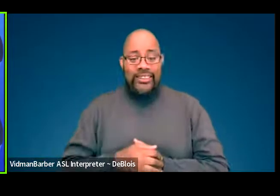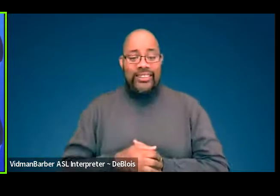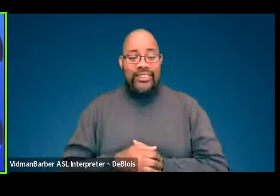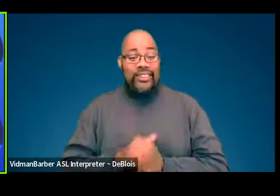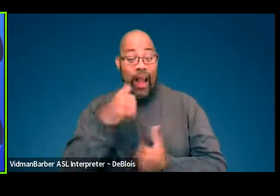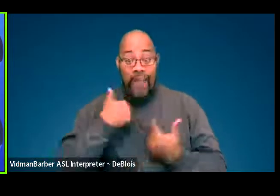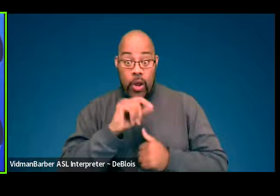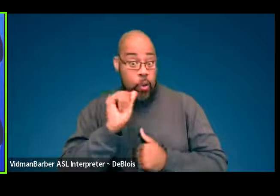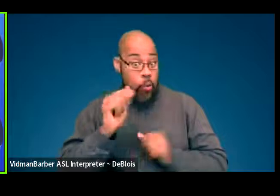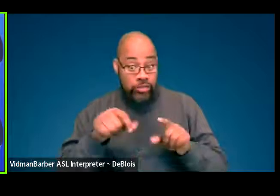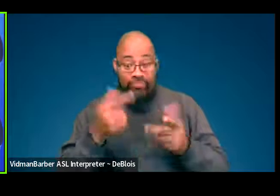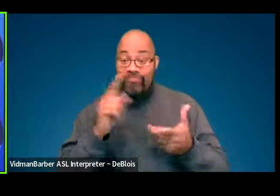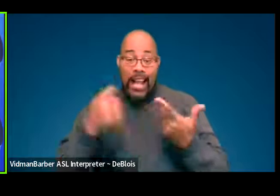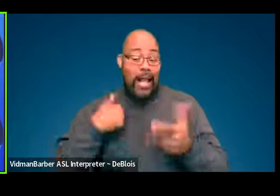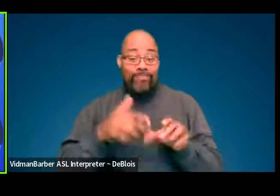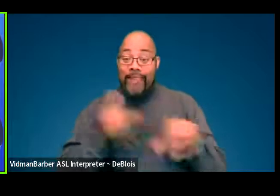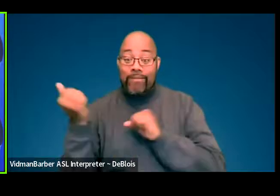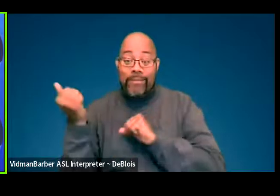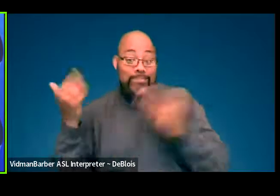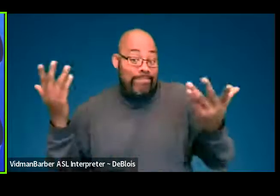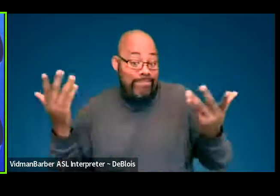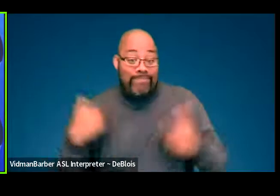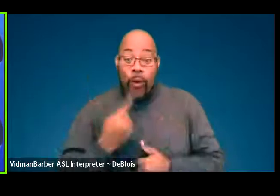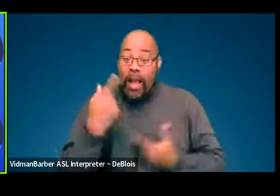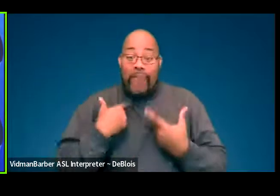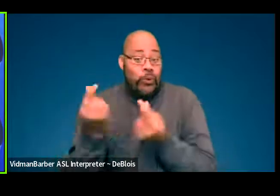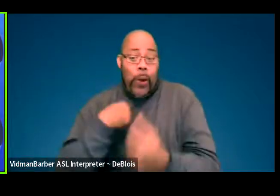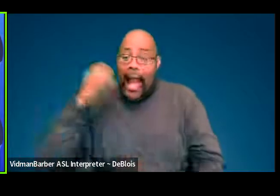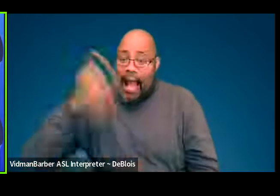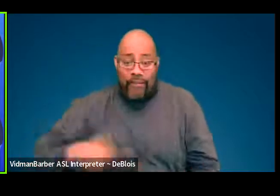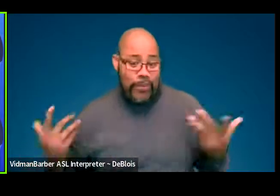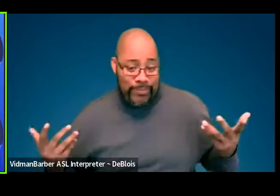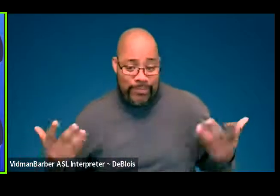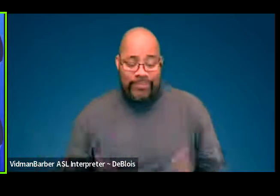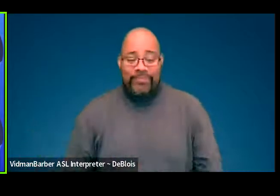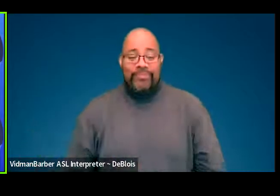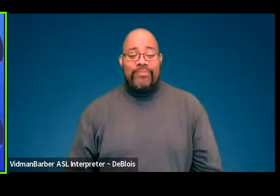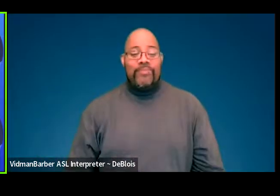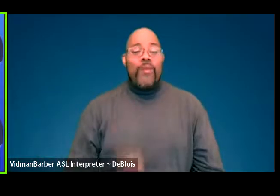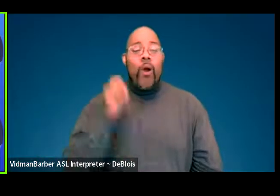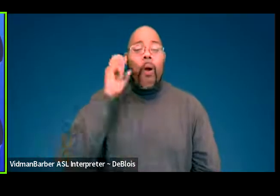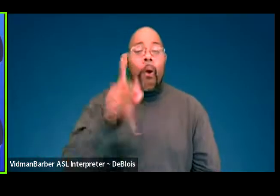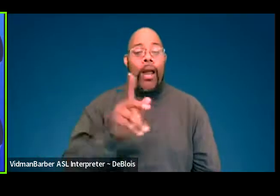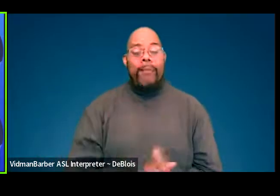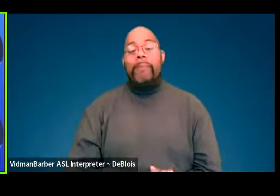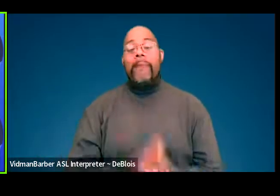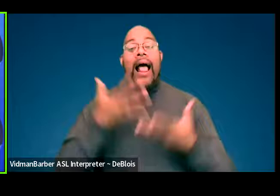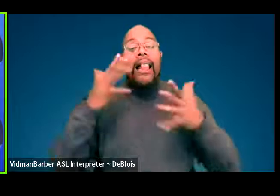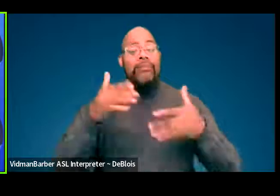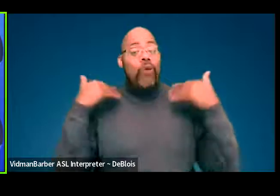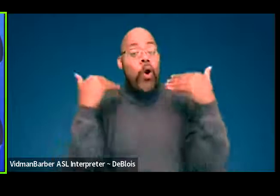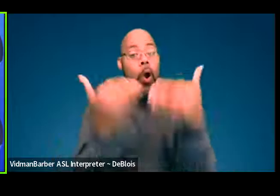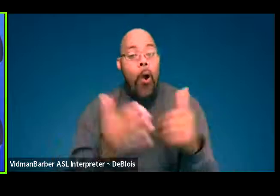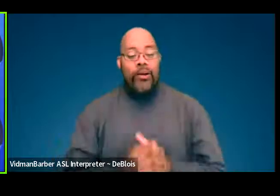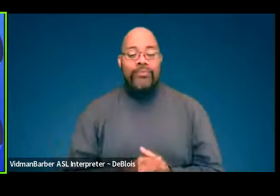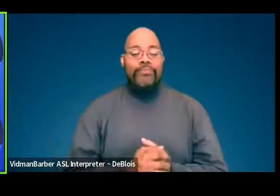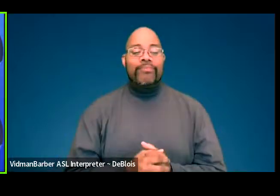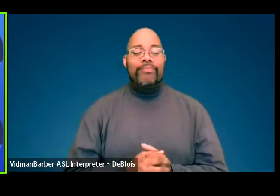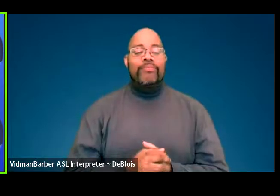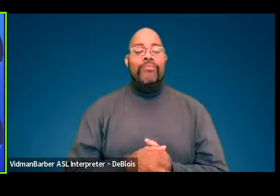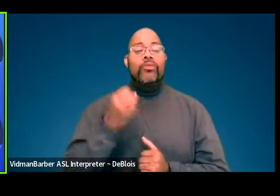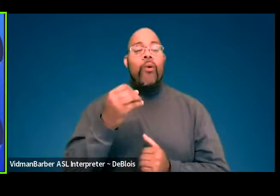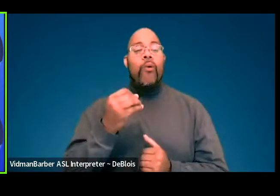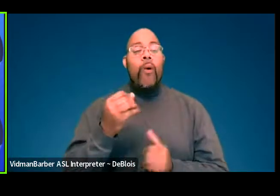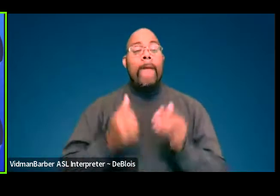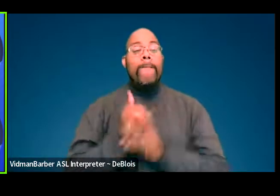don't have questions, then I'm dipping out because there's always stuff to be done. All righty, y'all, let's get going. So